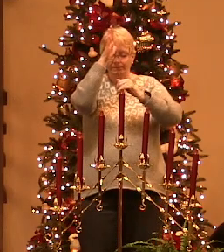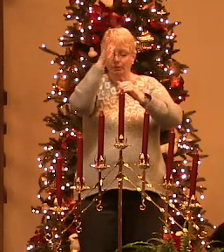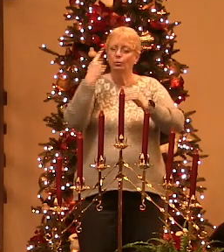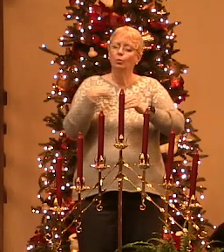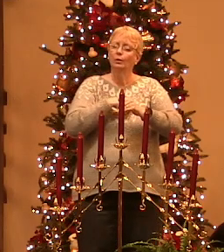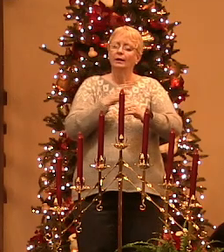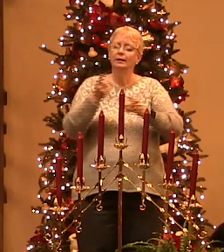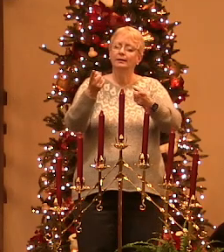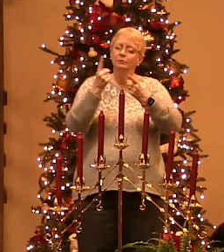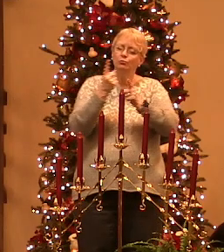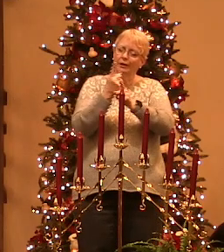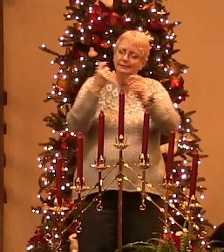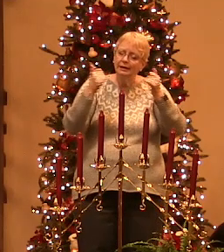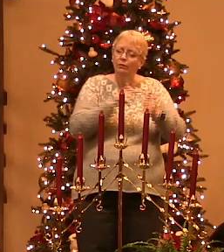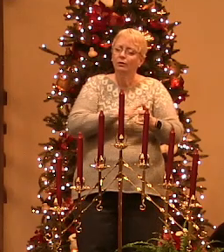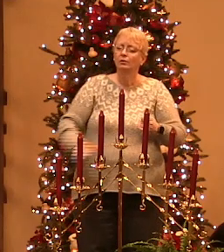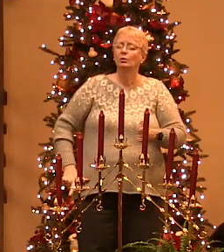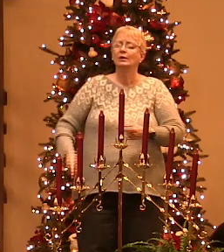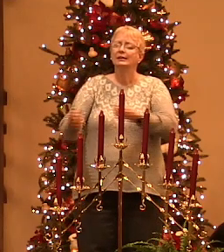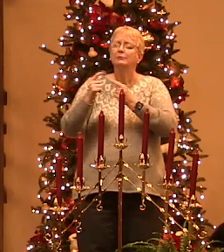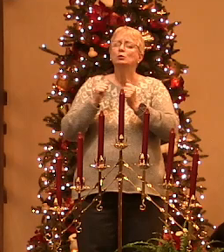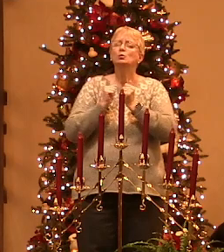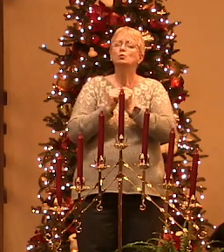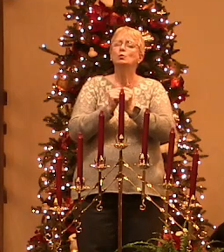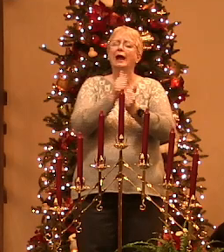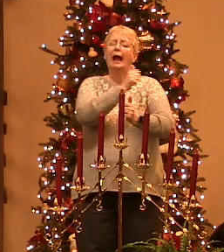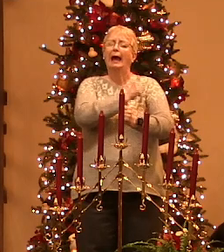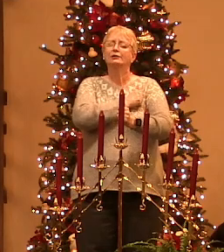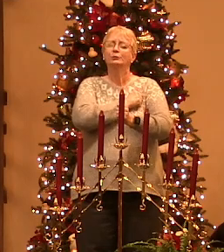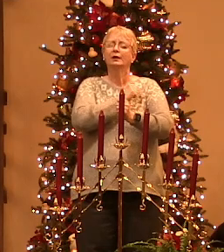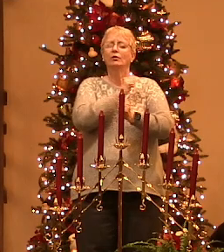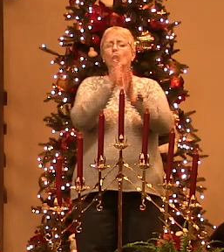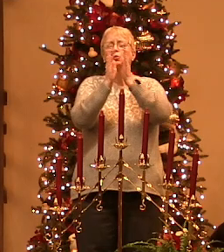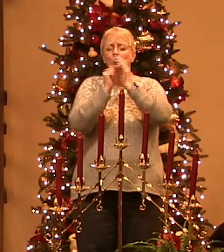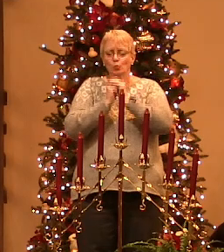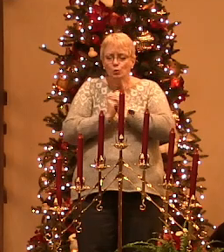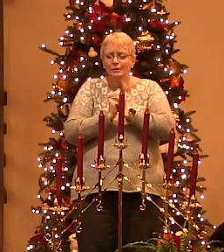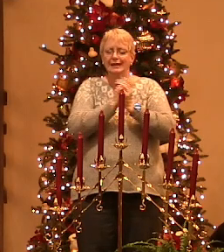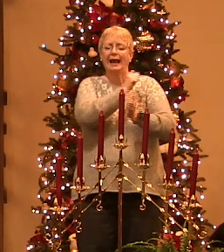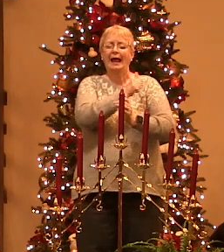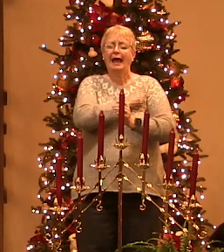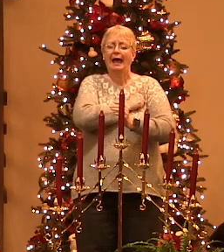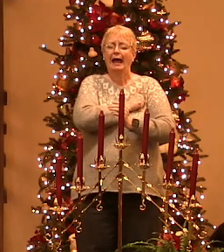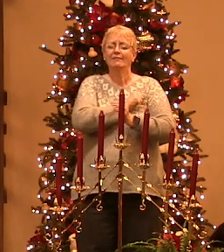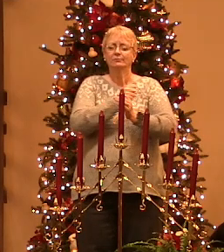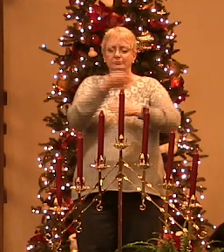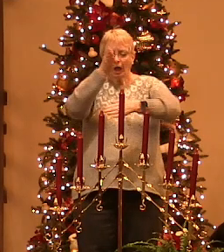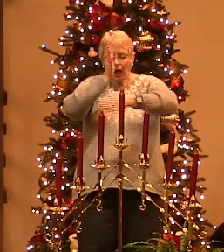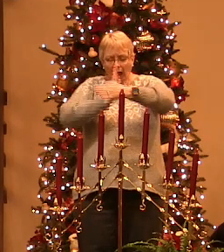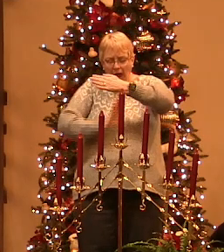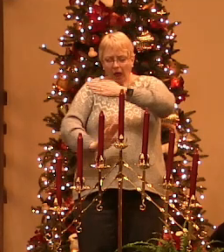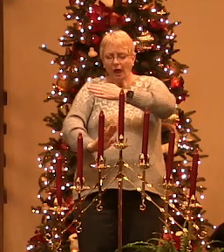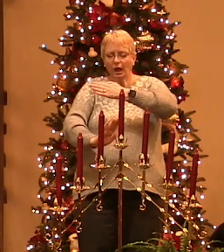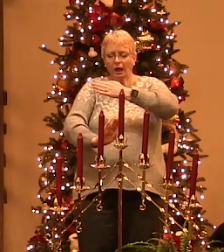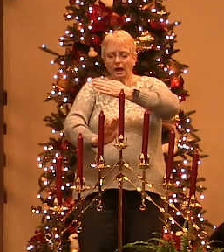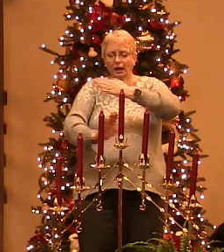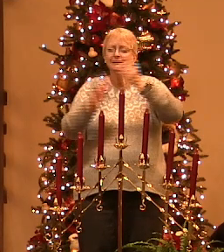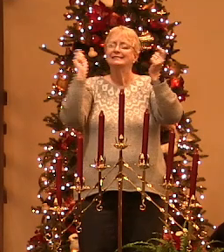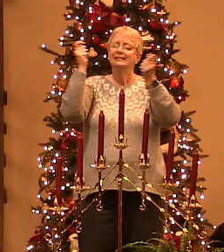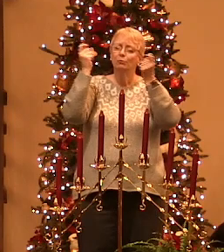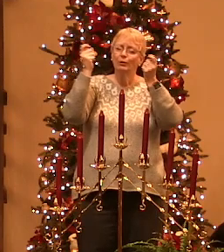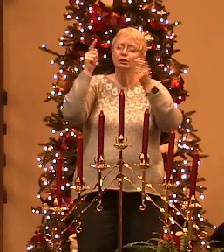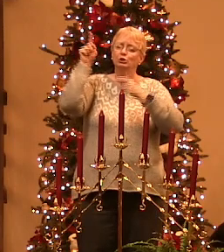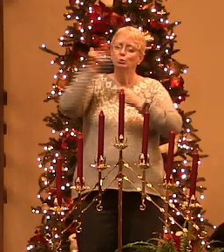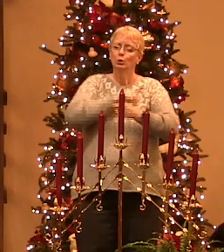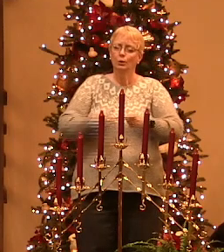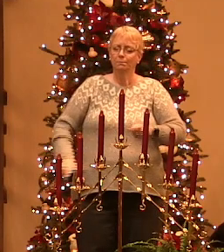we come to you right now. And we come to you with an attitude of worship and an attitude of humble supplication.